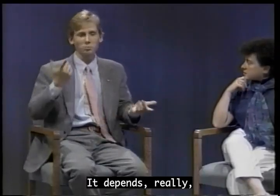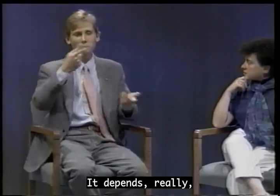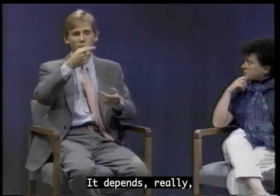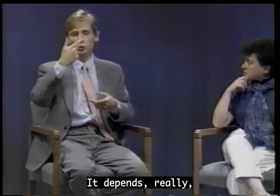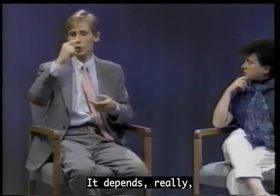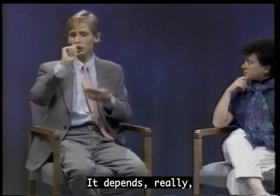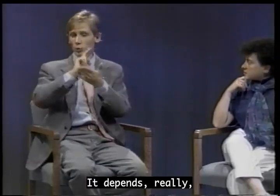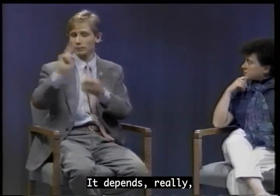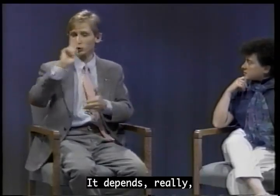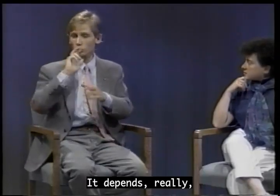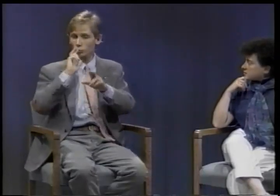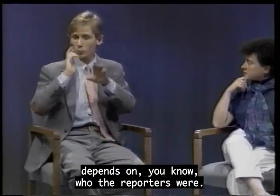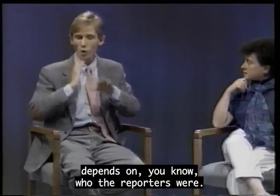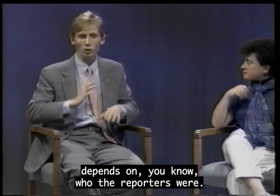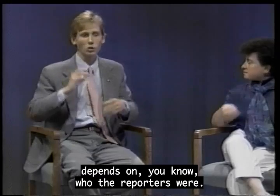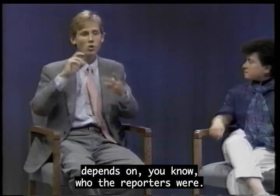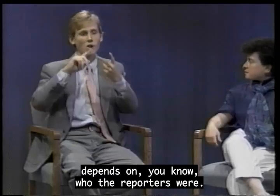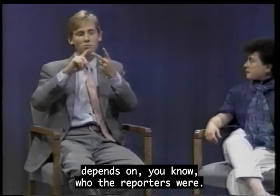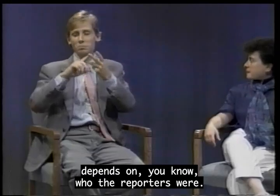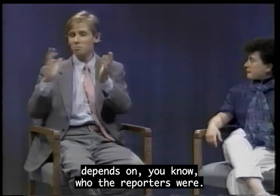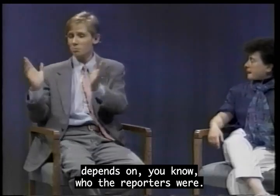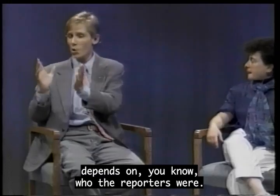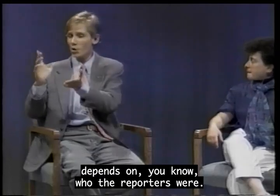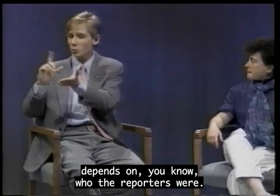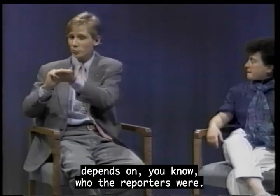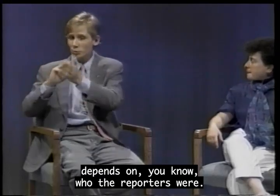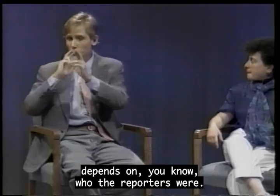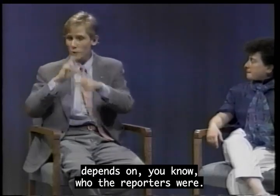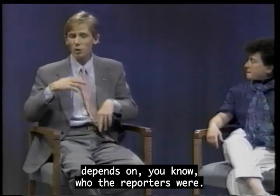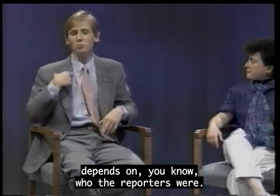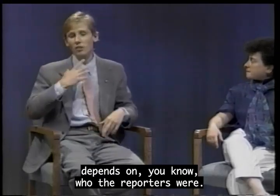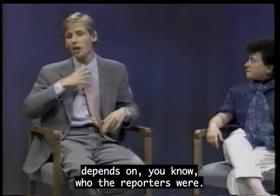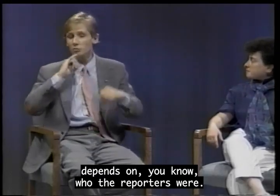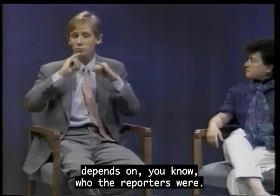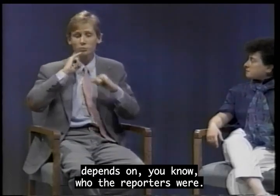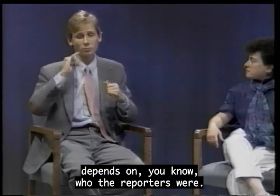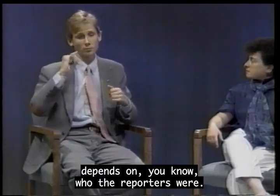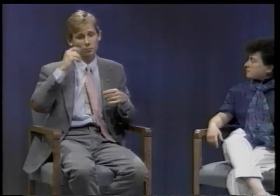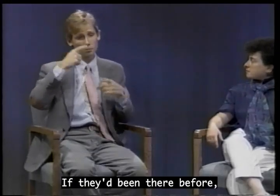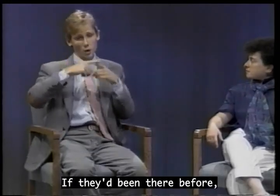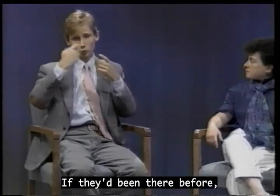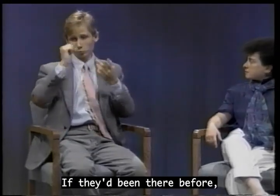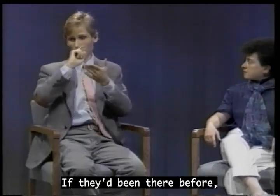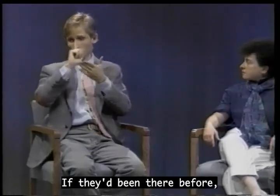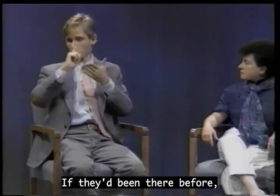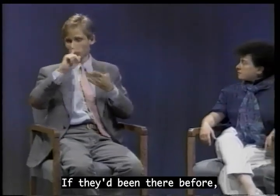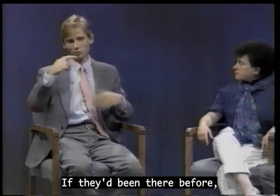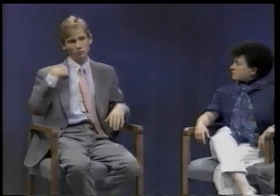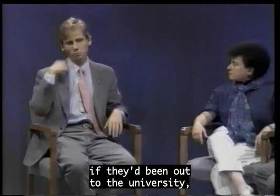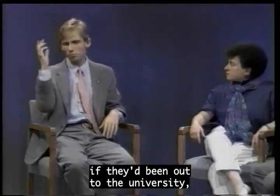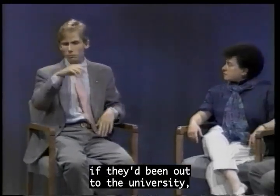who the reporters were, if they'd been there before, if they'd been out to the university, or if they were from a really small